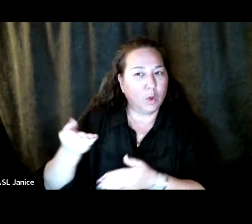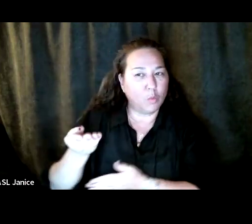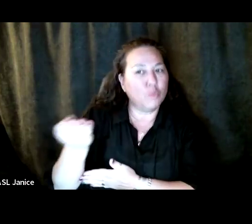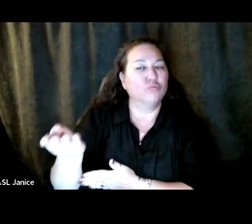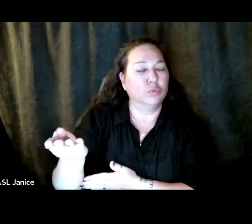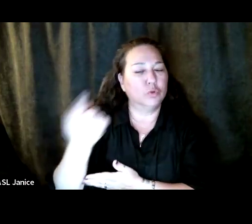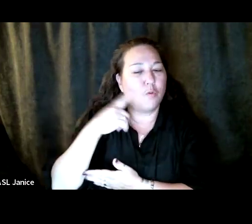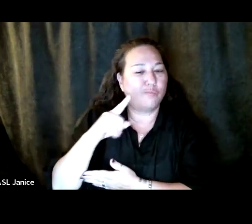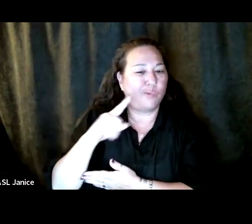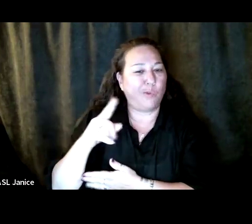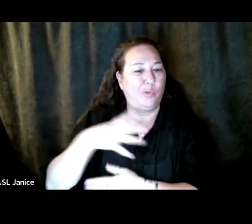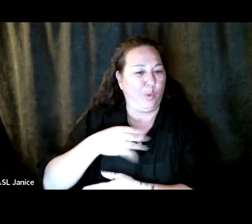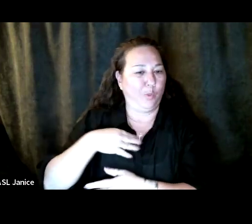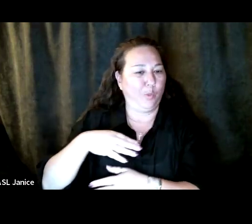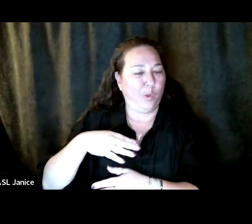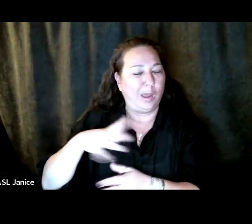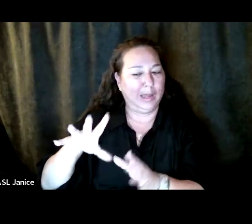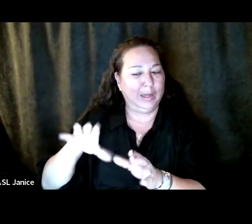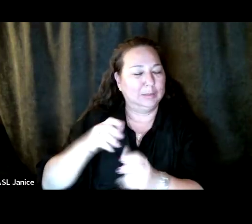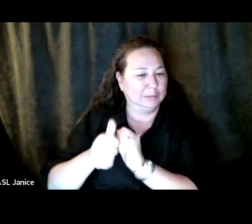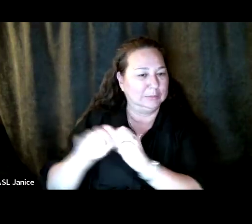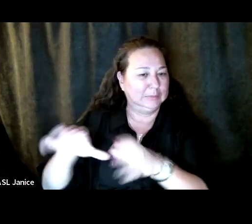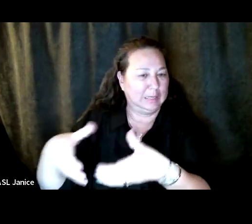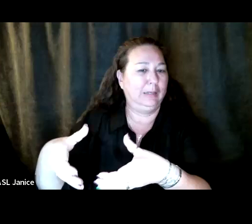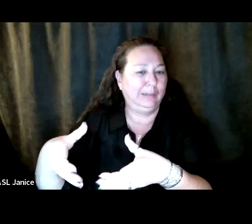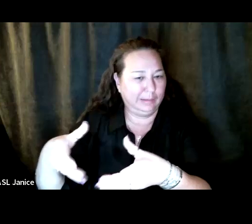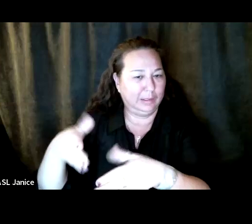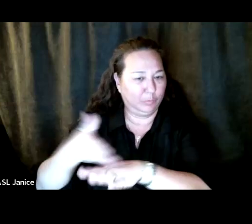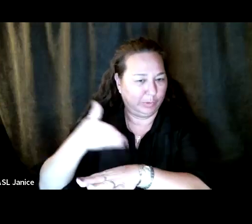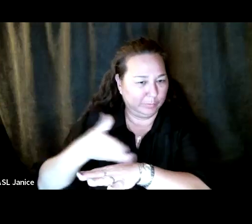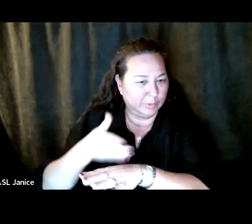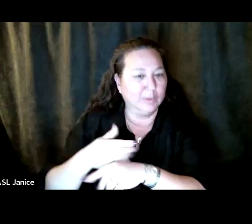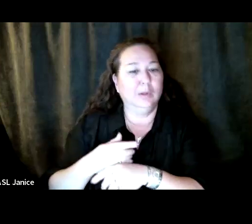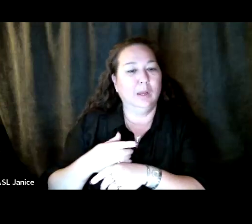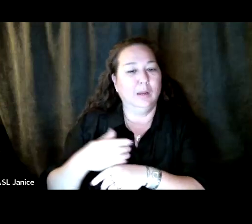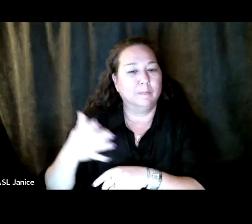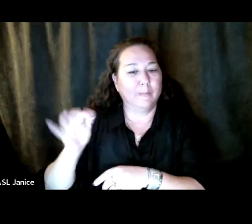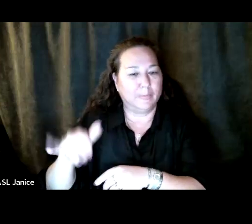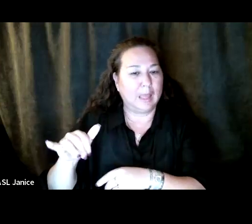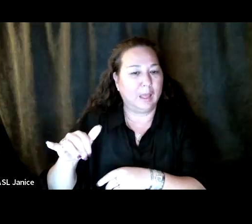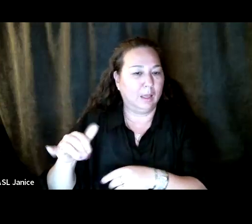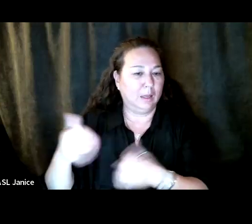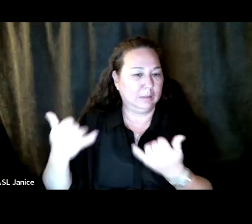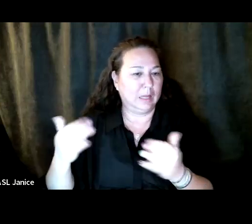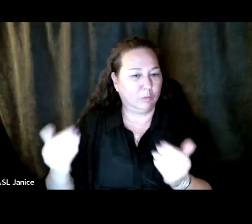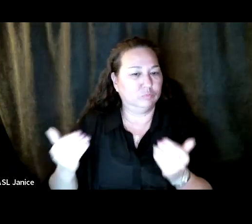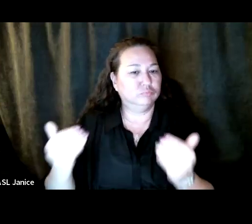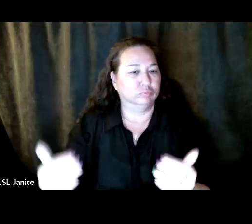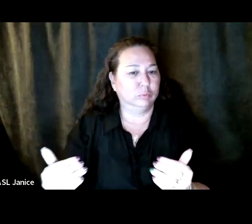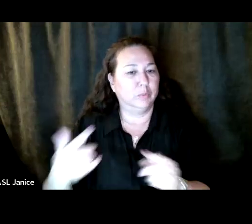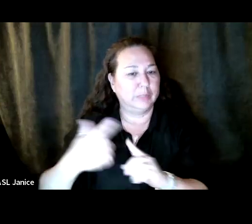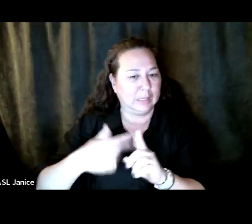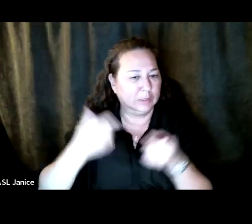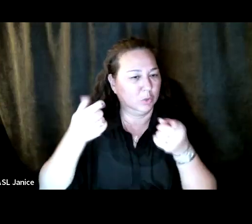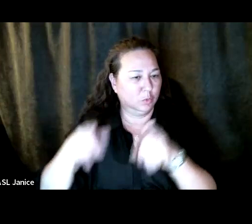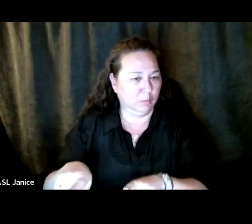as the superintendent the authorization to enter into a lease agreement with partner Boston Unity Soccer. Tonight, we ask for